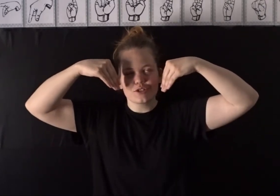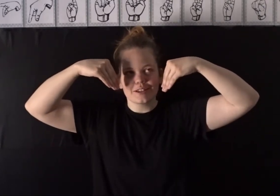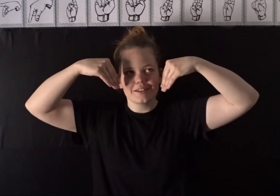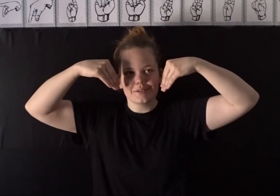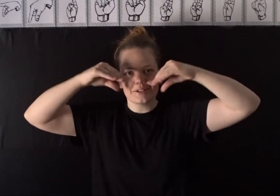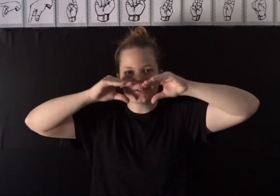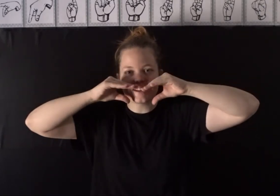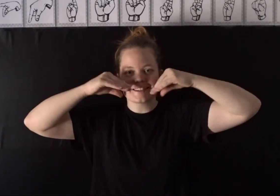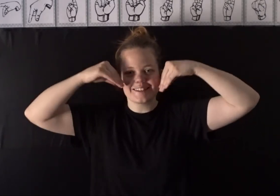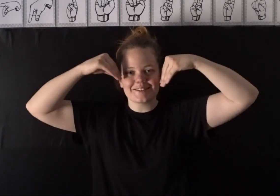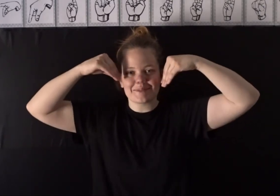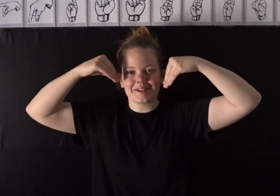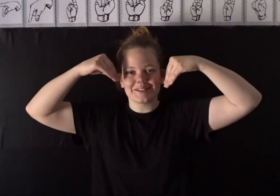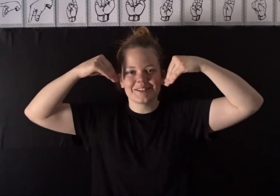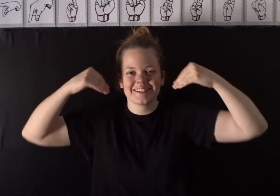usually when you do that sign, you smile too.